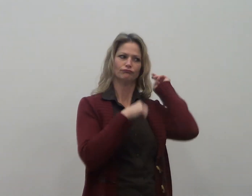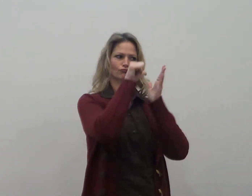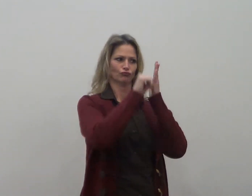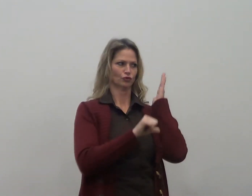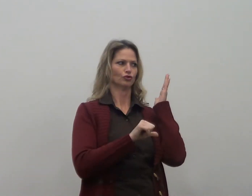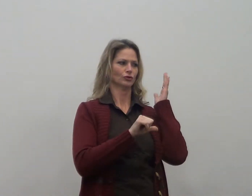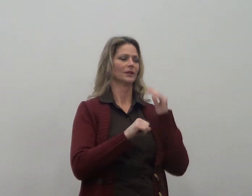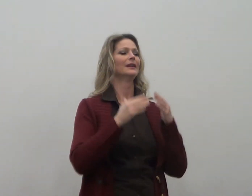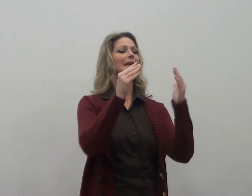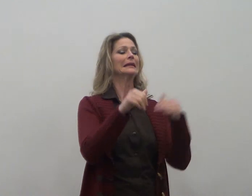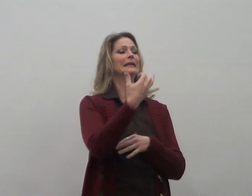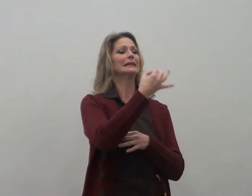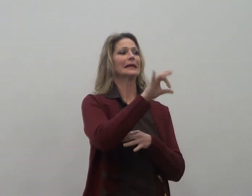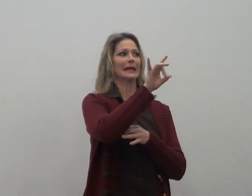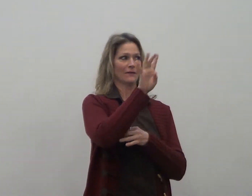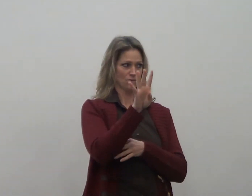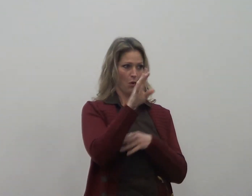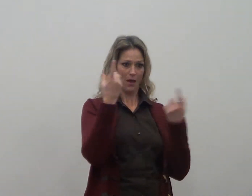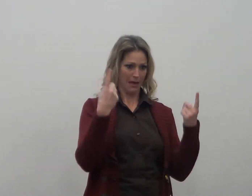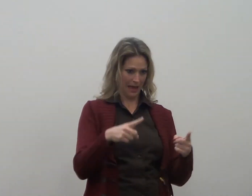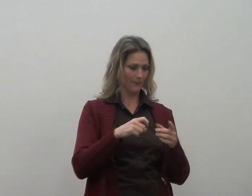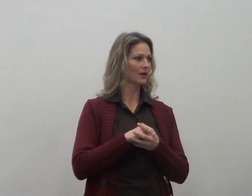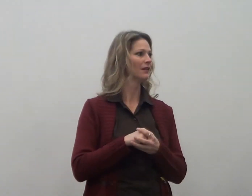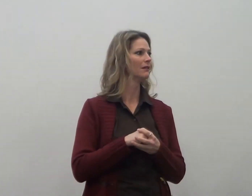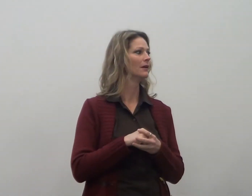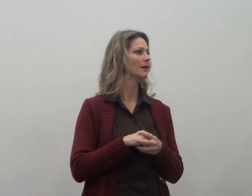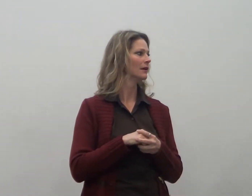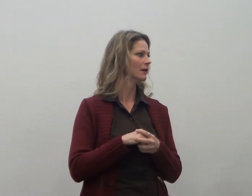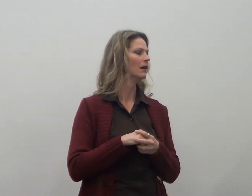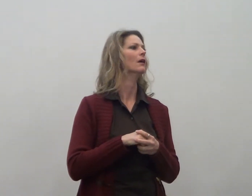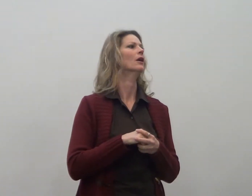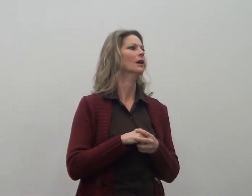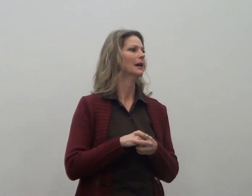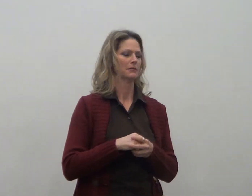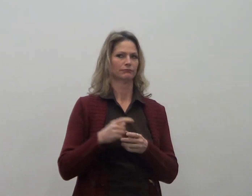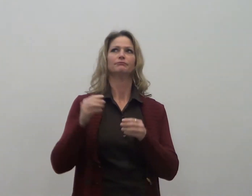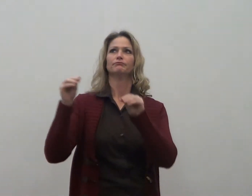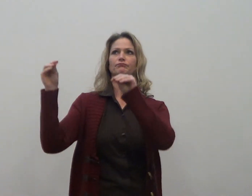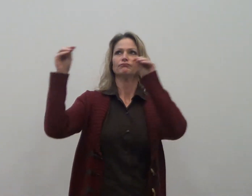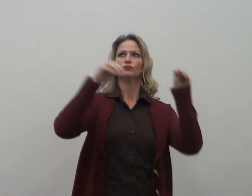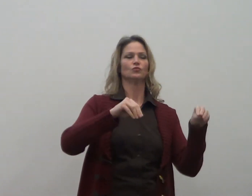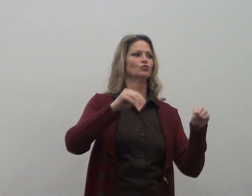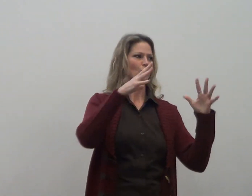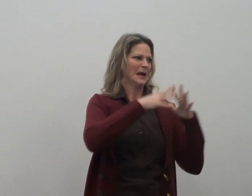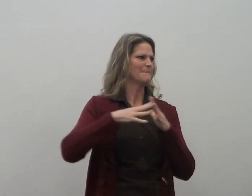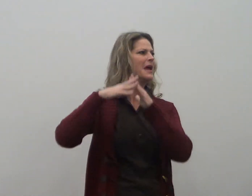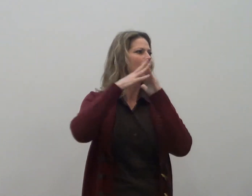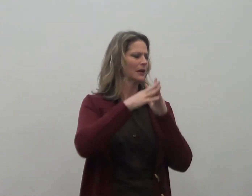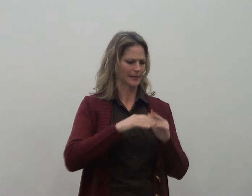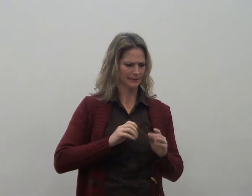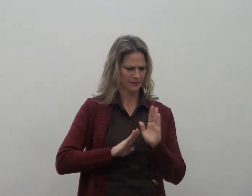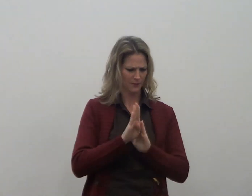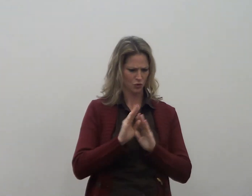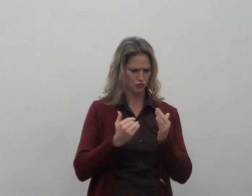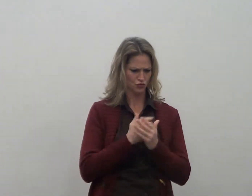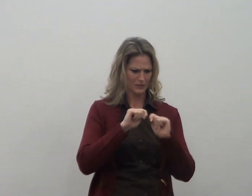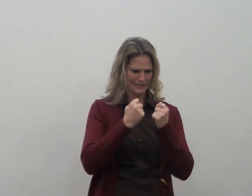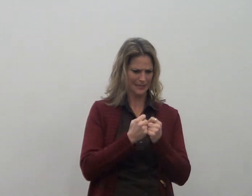Finally, by 1984, everything was started in America. There was a small team established in Denver,